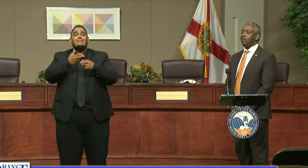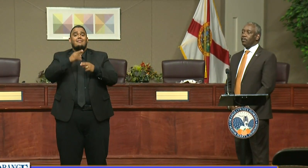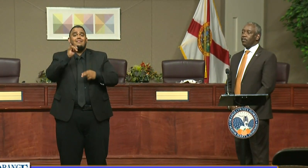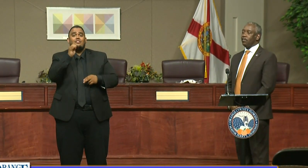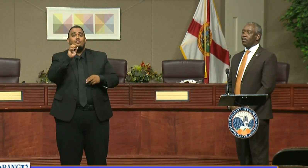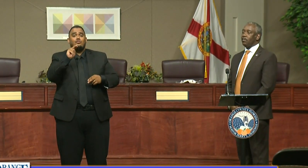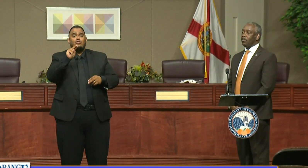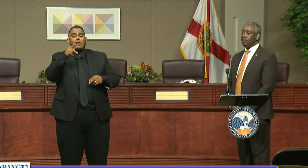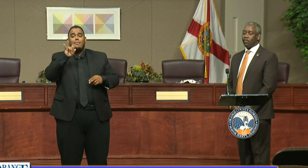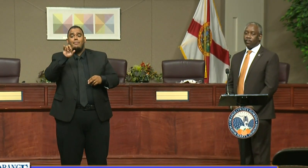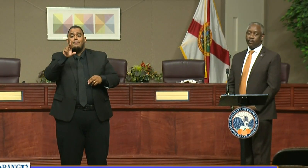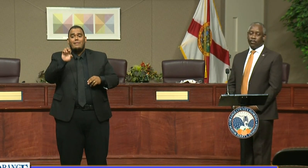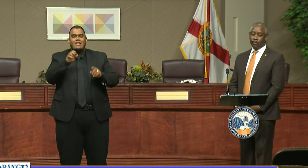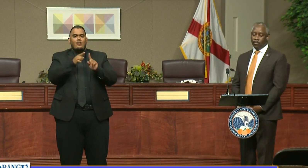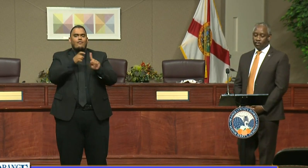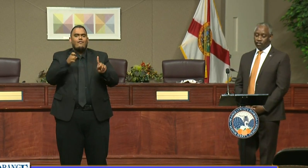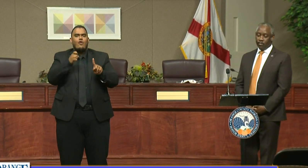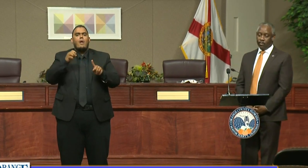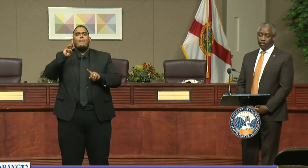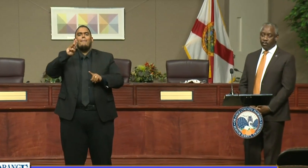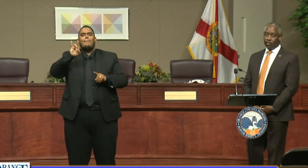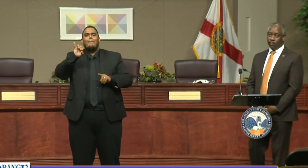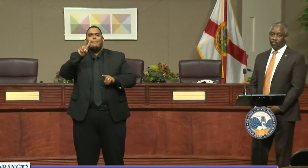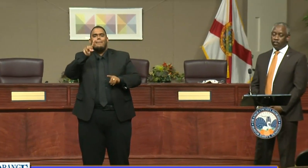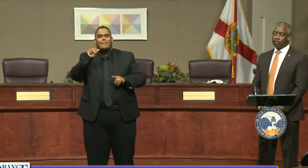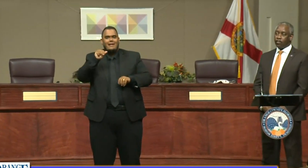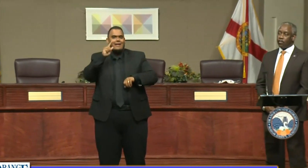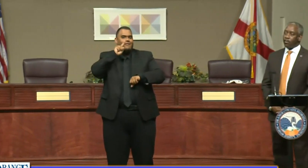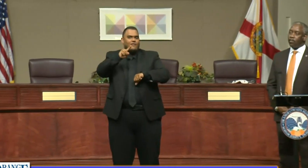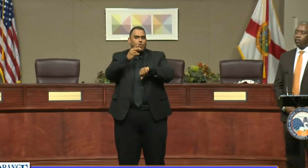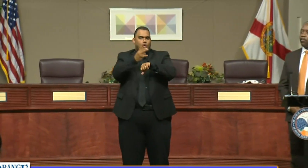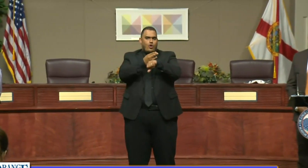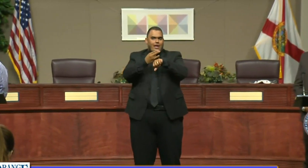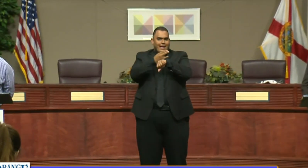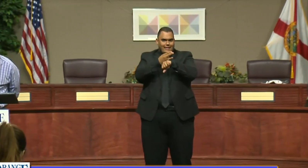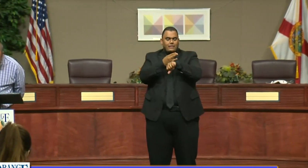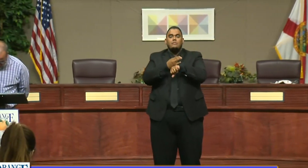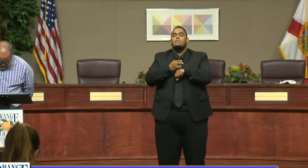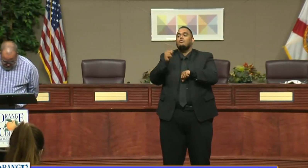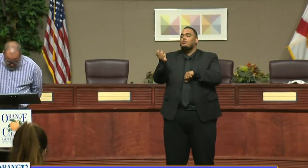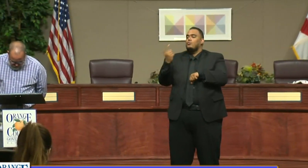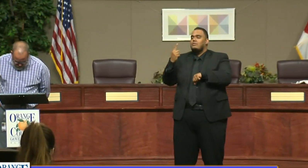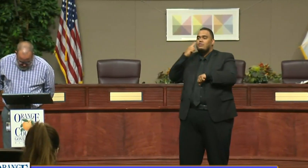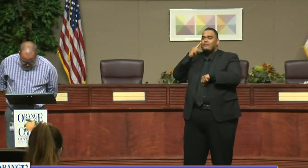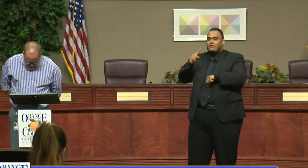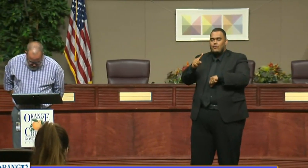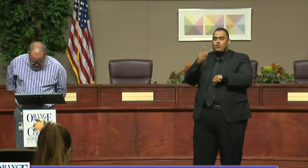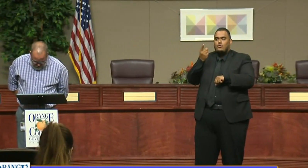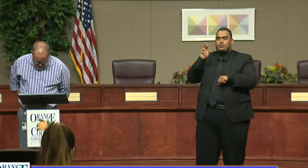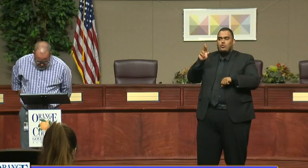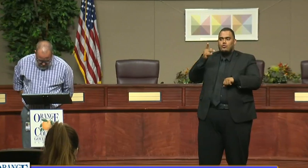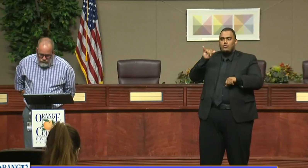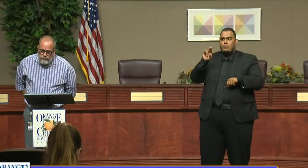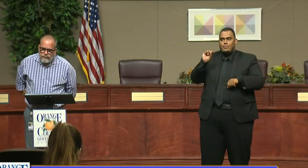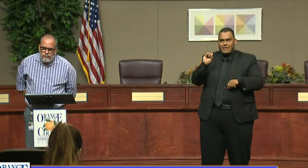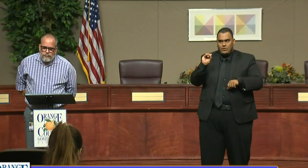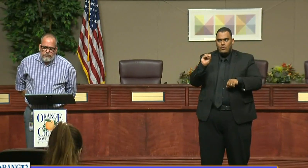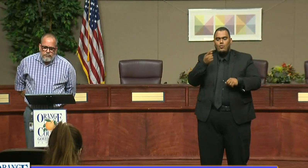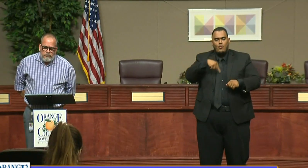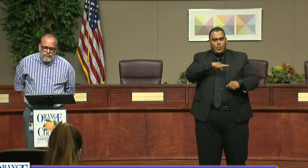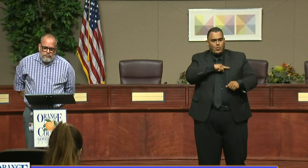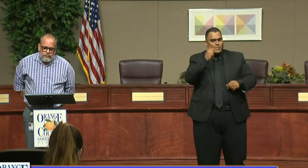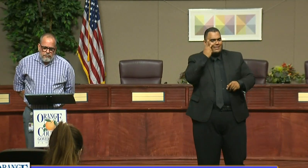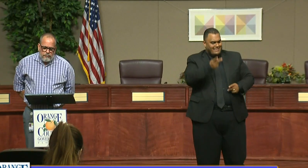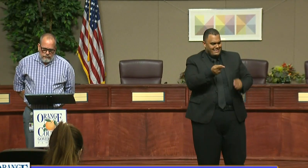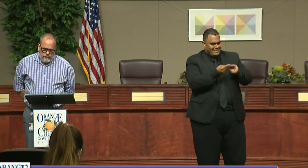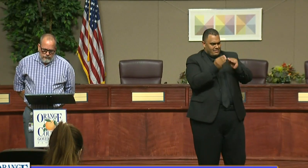Dr. Pino. With the infected rate that are increasing, and you